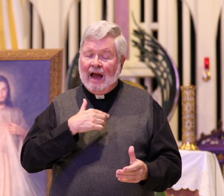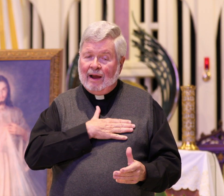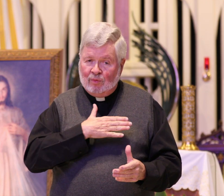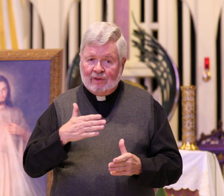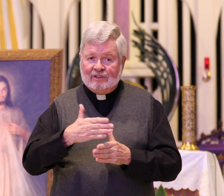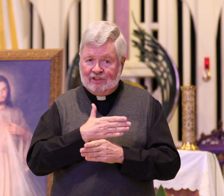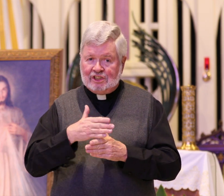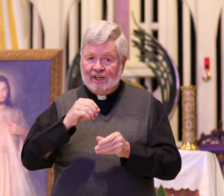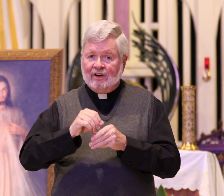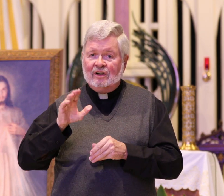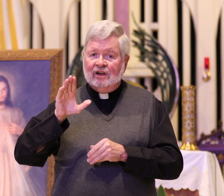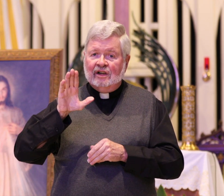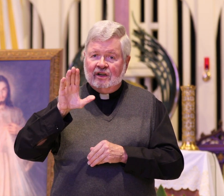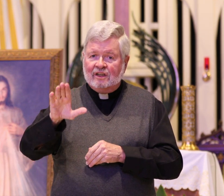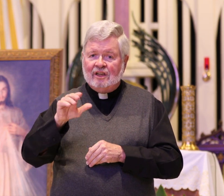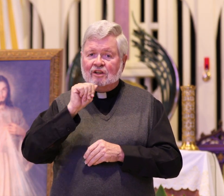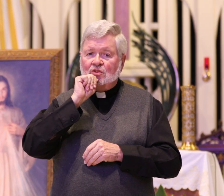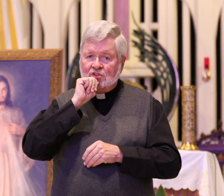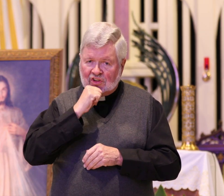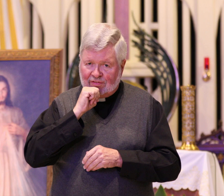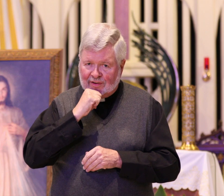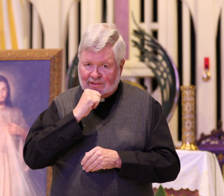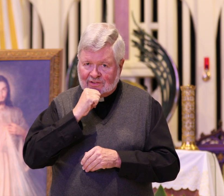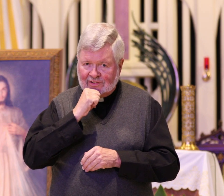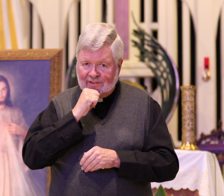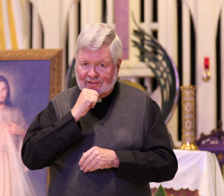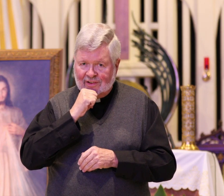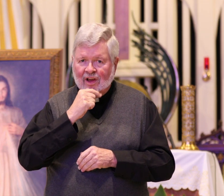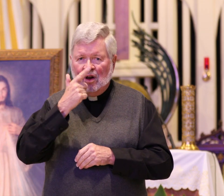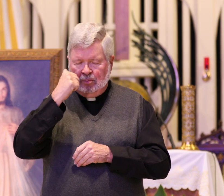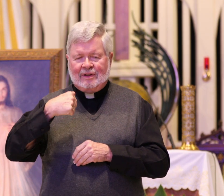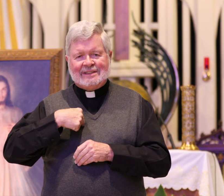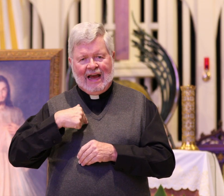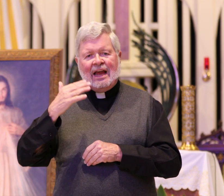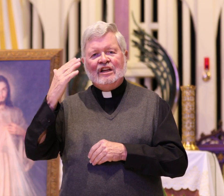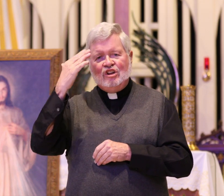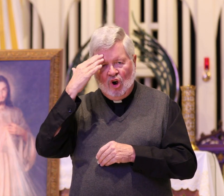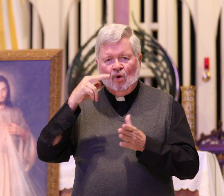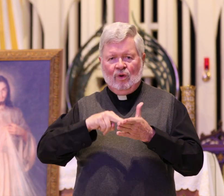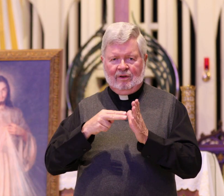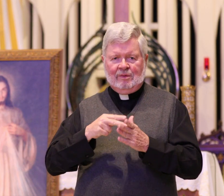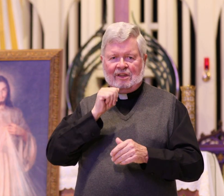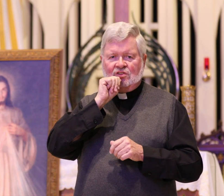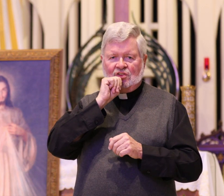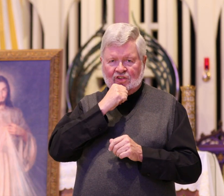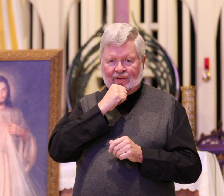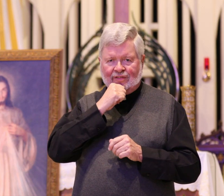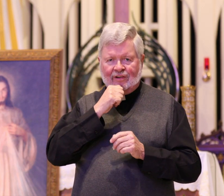I'm willing to share in your sufferings because I know what it means to suffer.